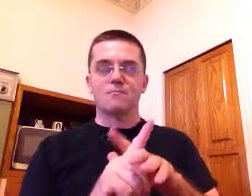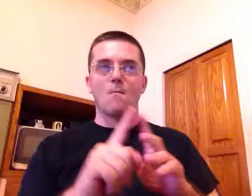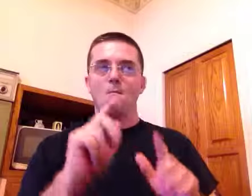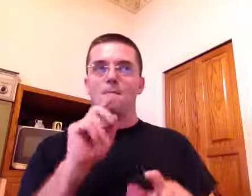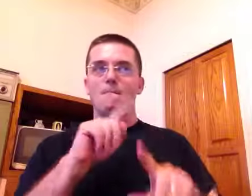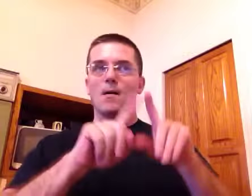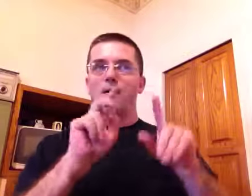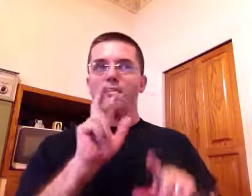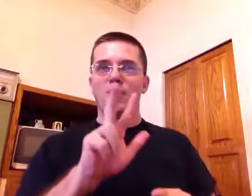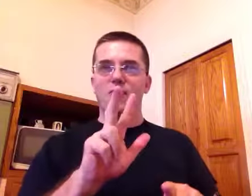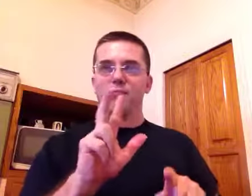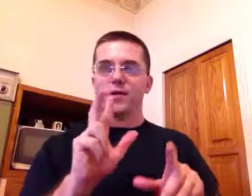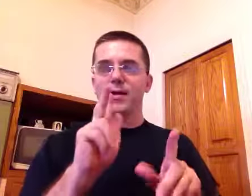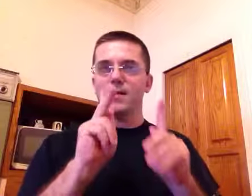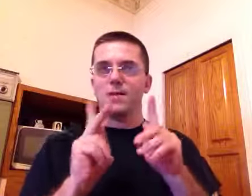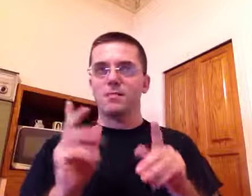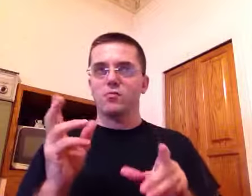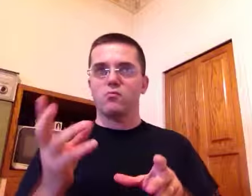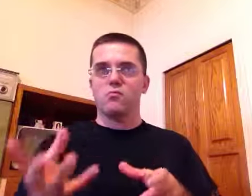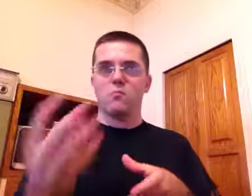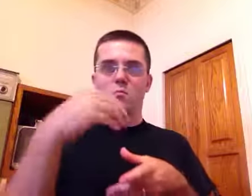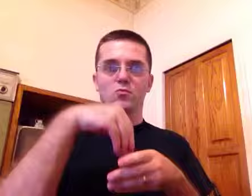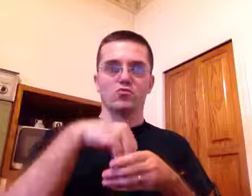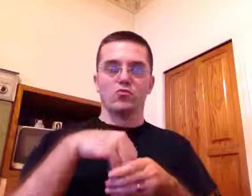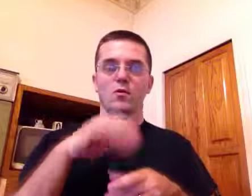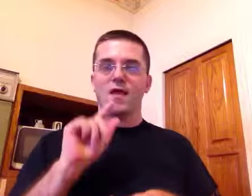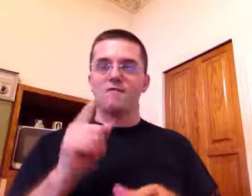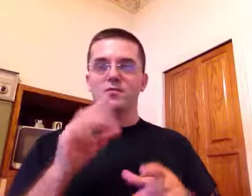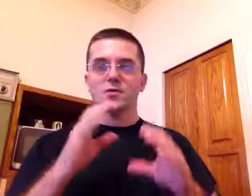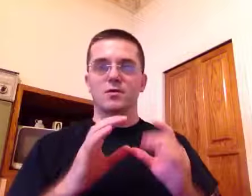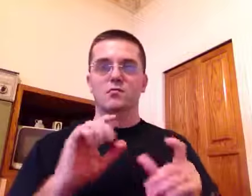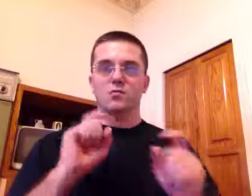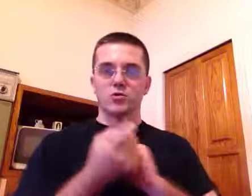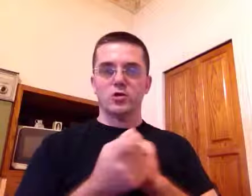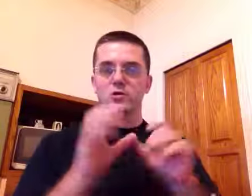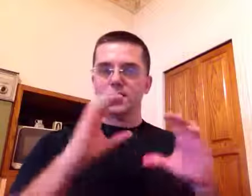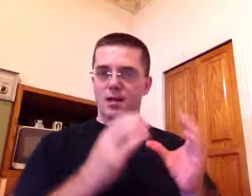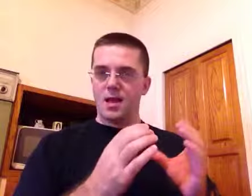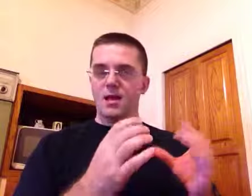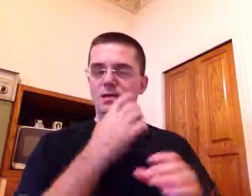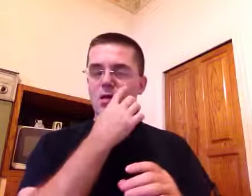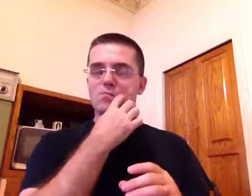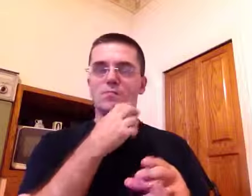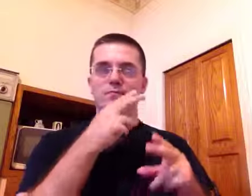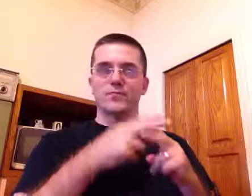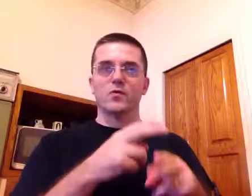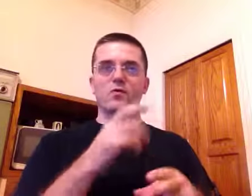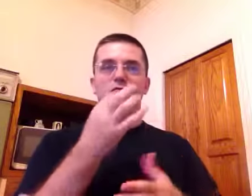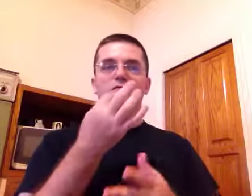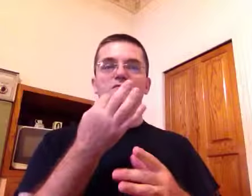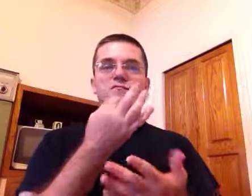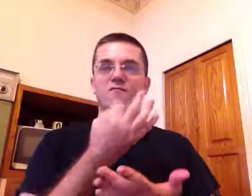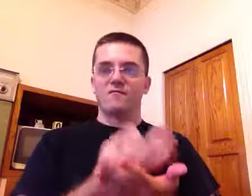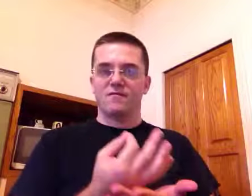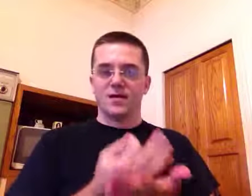called Life After Debt. Several months later, we changed the name of that class to Financial Peace